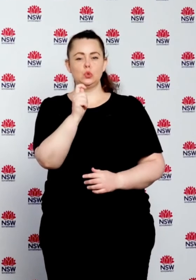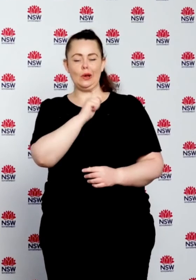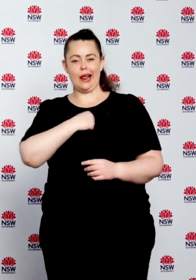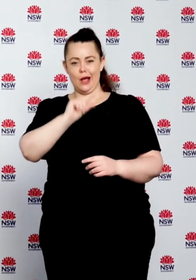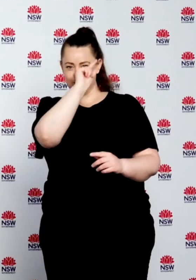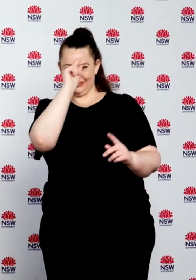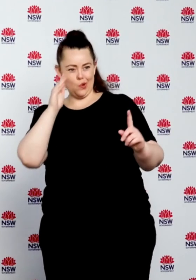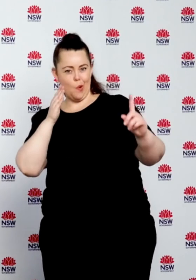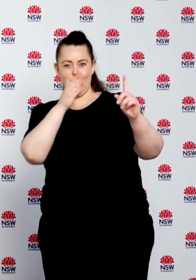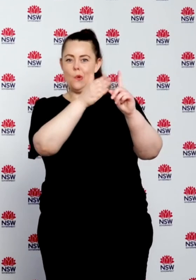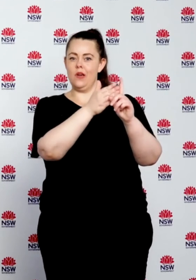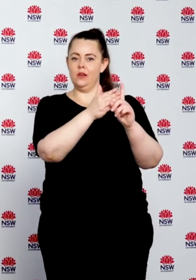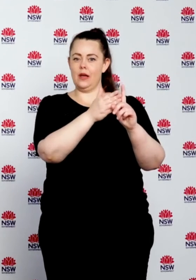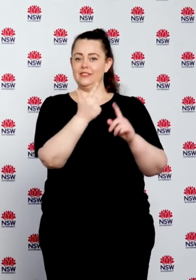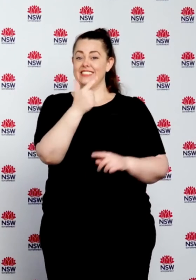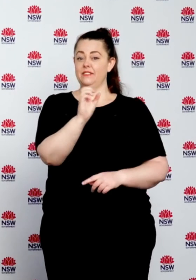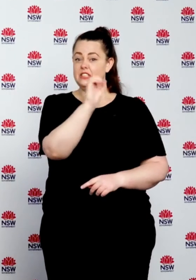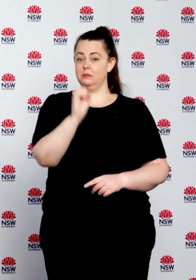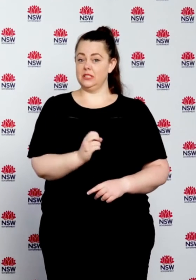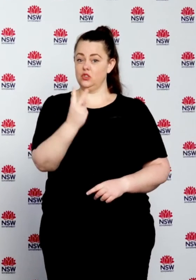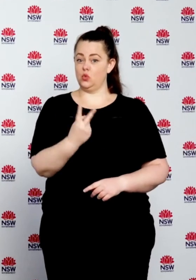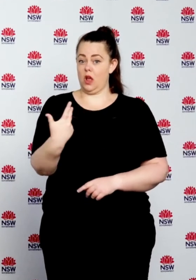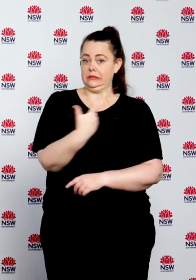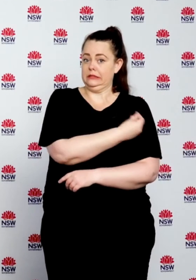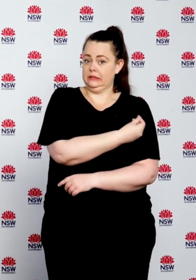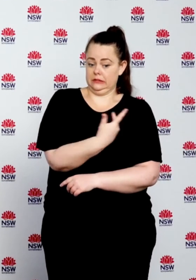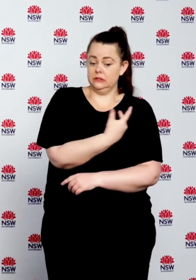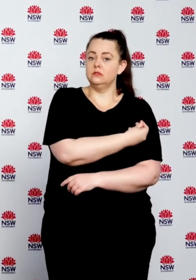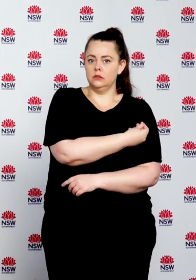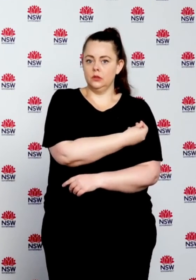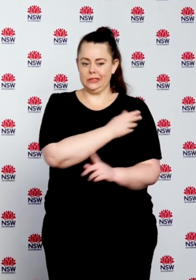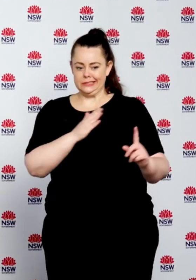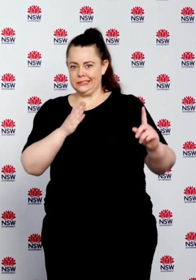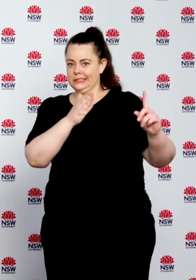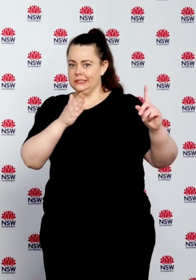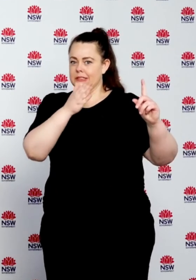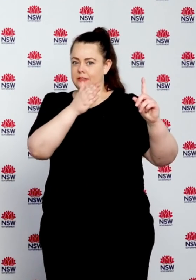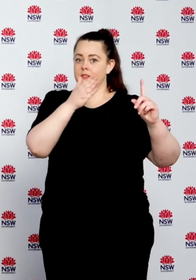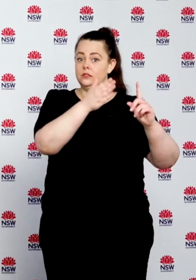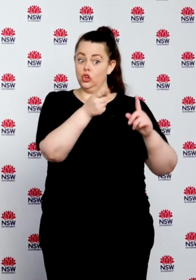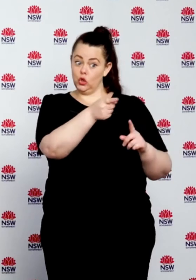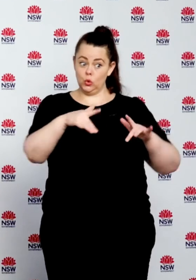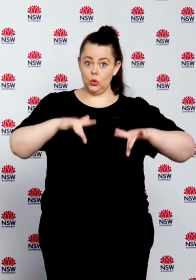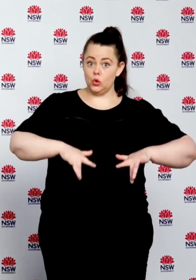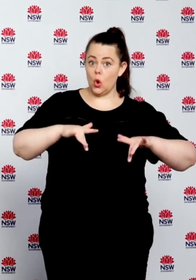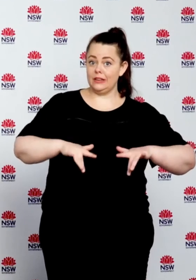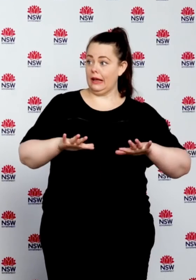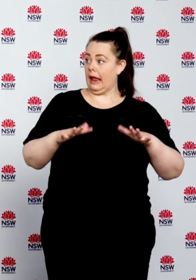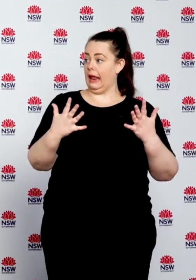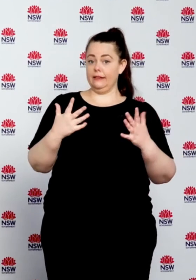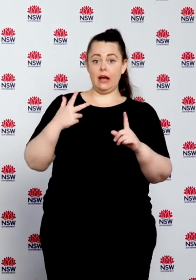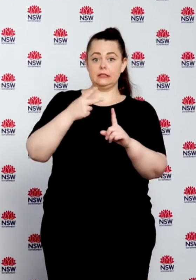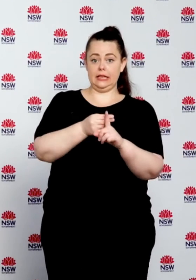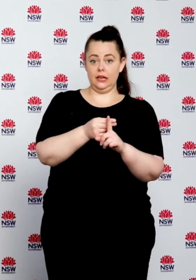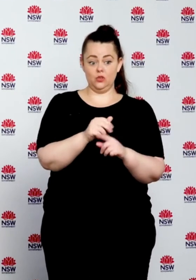want everybody to come forward and get vaccinated. So if you haven't yet come and had your first dose, or if your family and friends haven't yet,